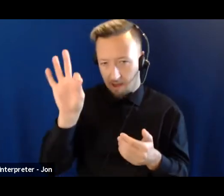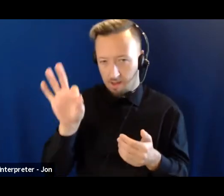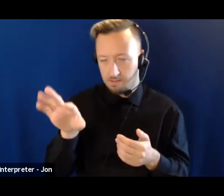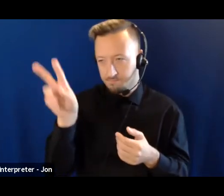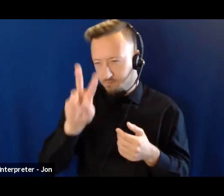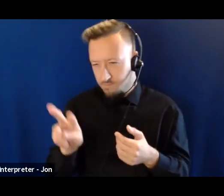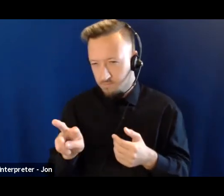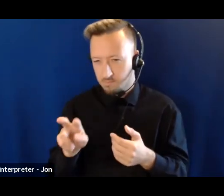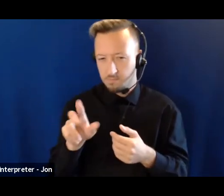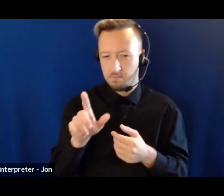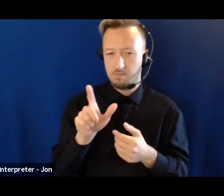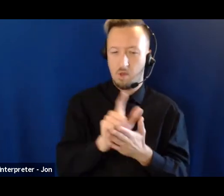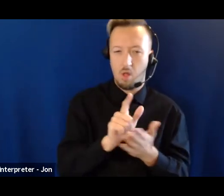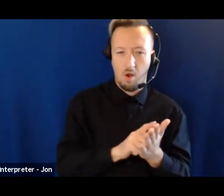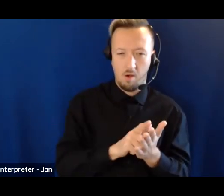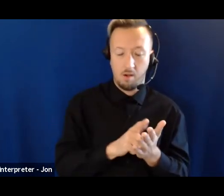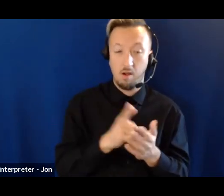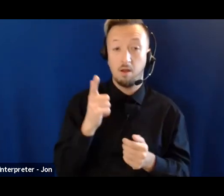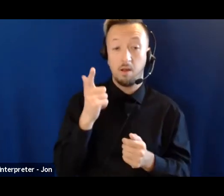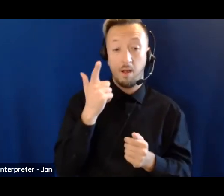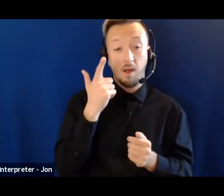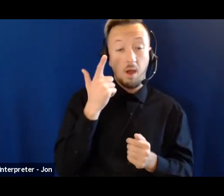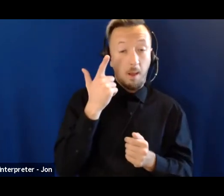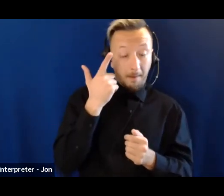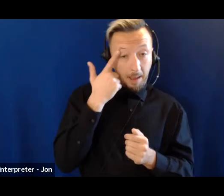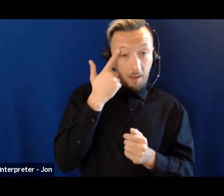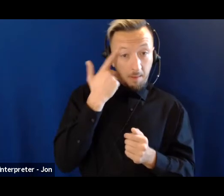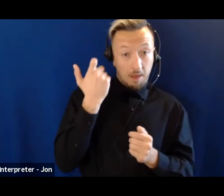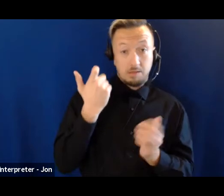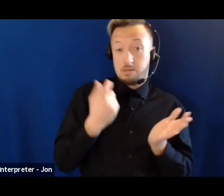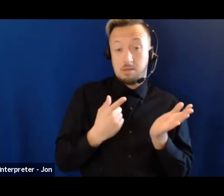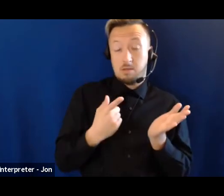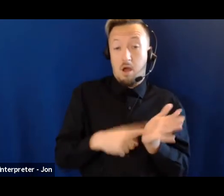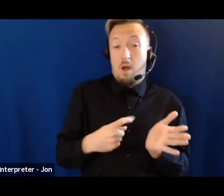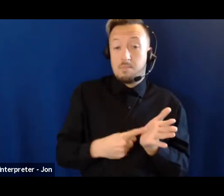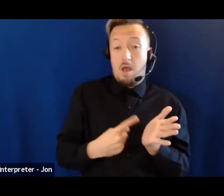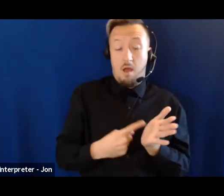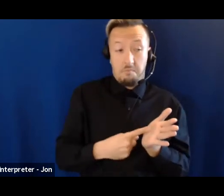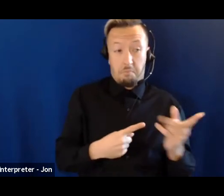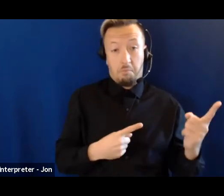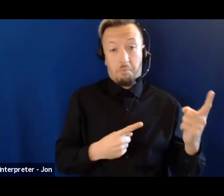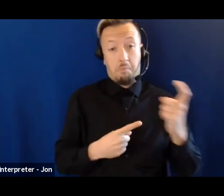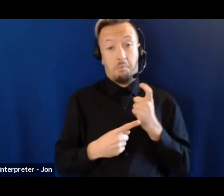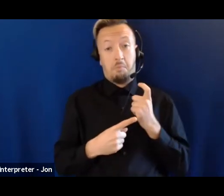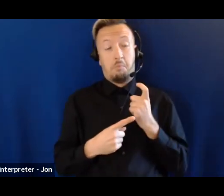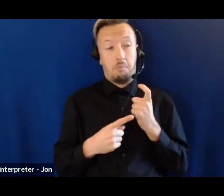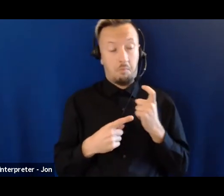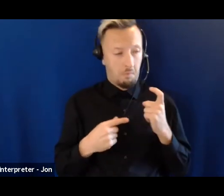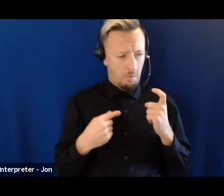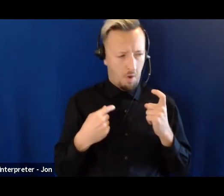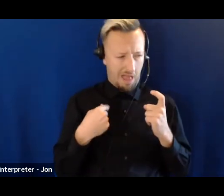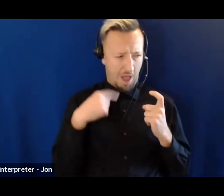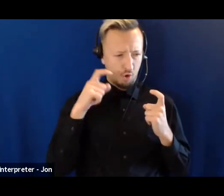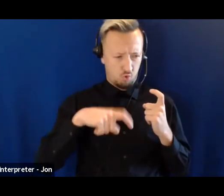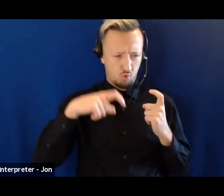and look at things, because there will be times where you think you get asked a question and you should know it because it's something you've dealt with over